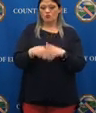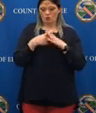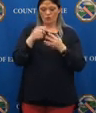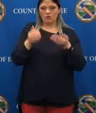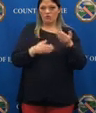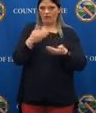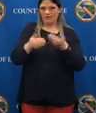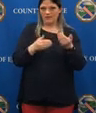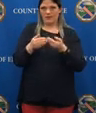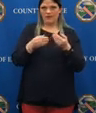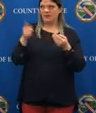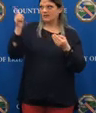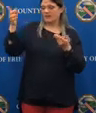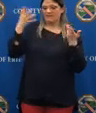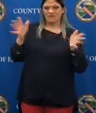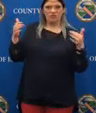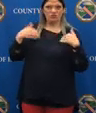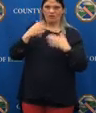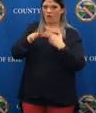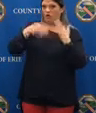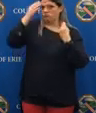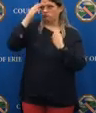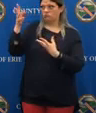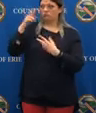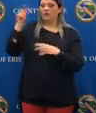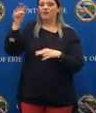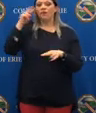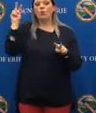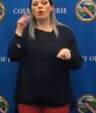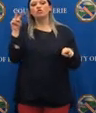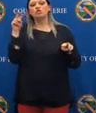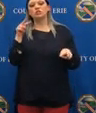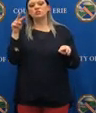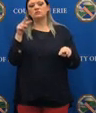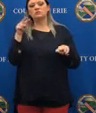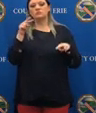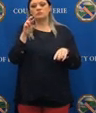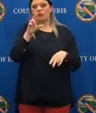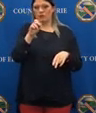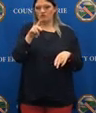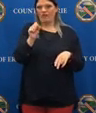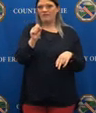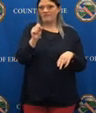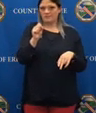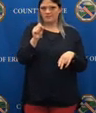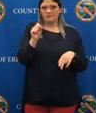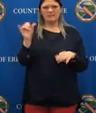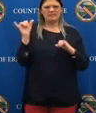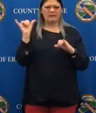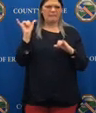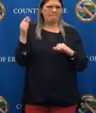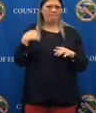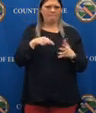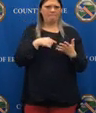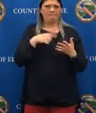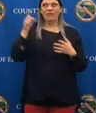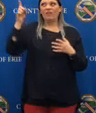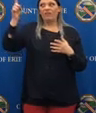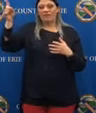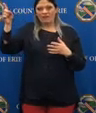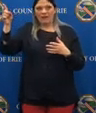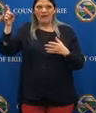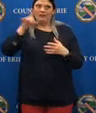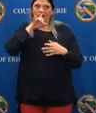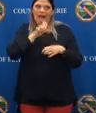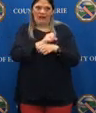process. They've been provided all the information. They're watching the hospitalization rates like we are. They provide the